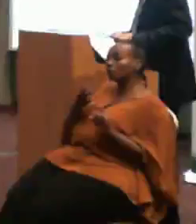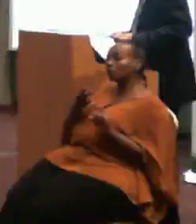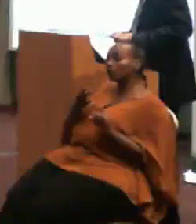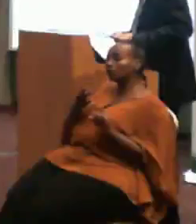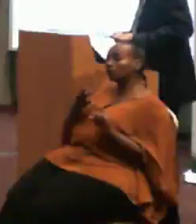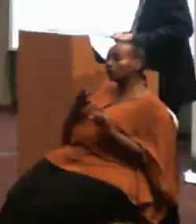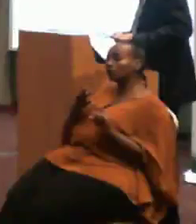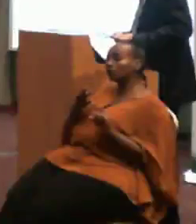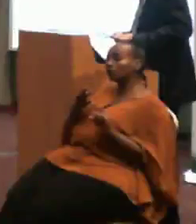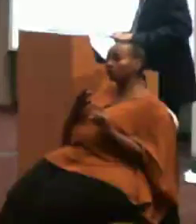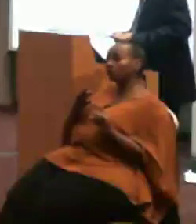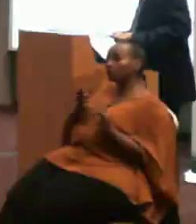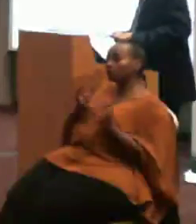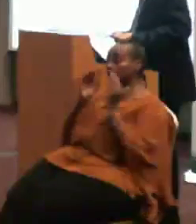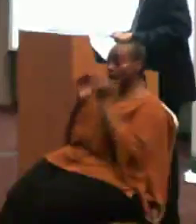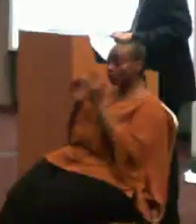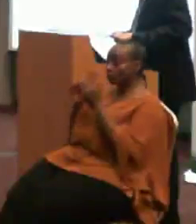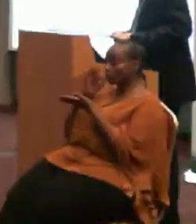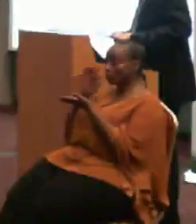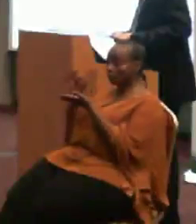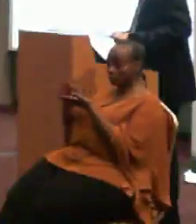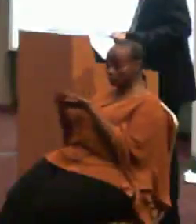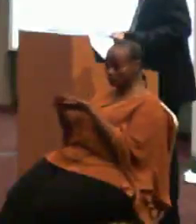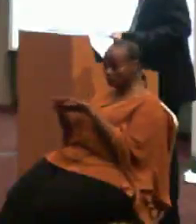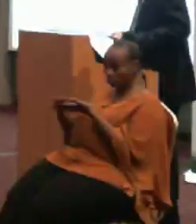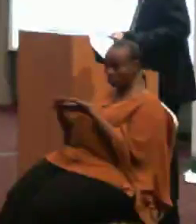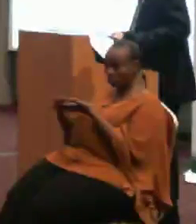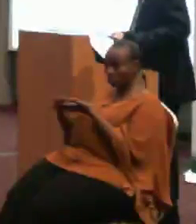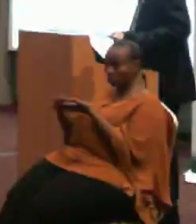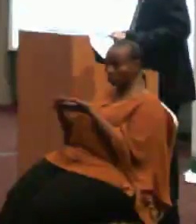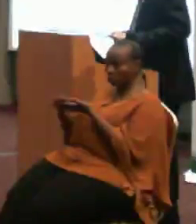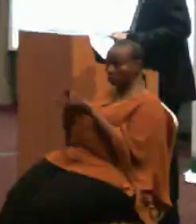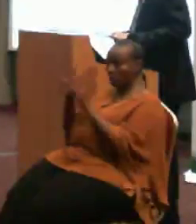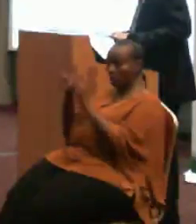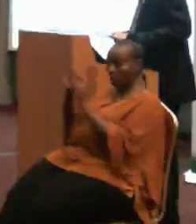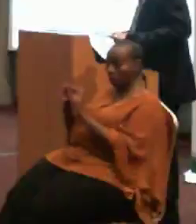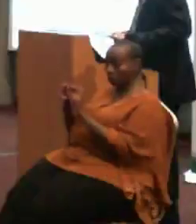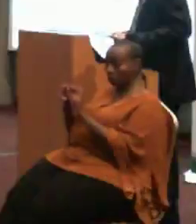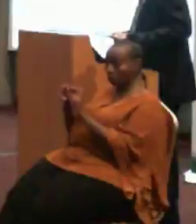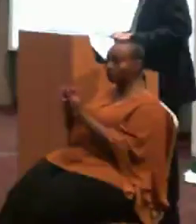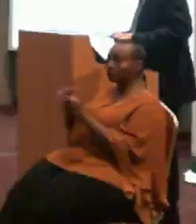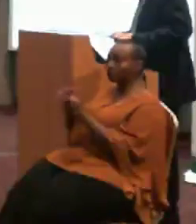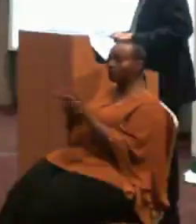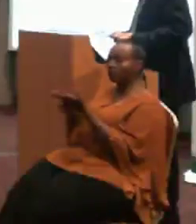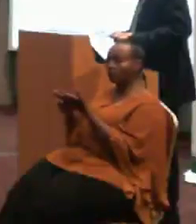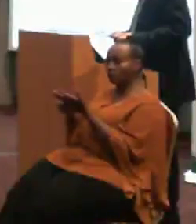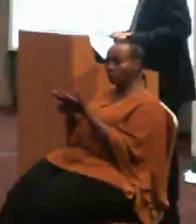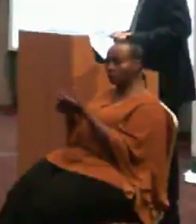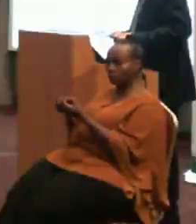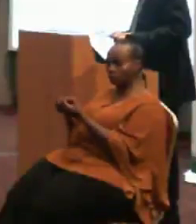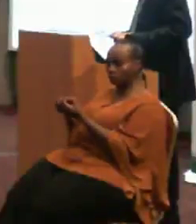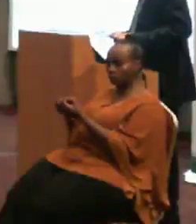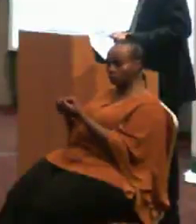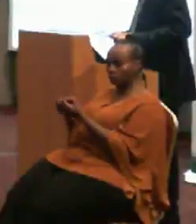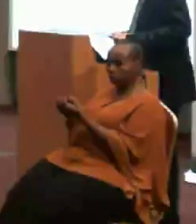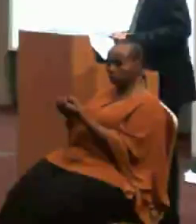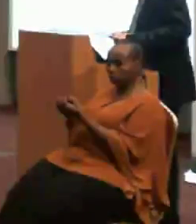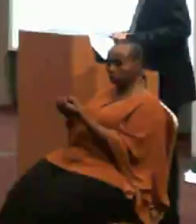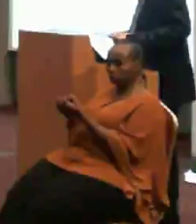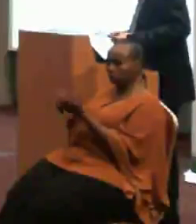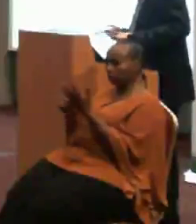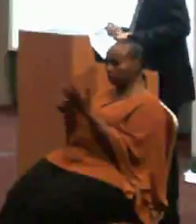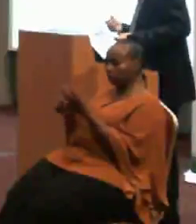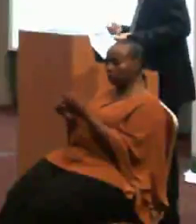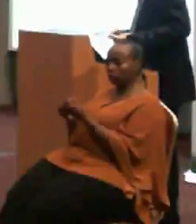Eskom's application for MYPD 3's 3rd year, the number for primary energy was quite a bit